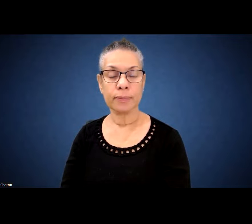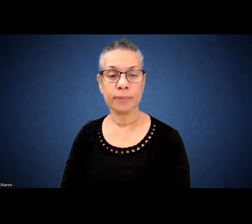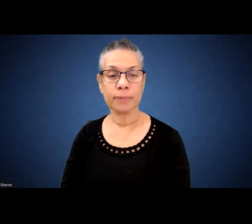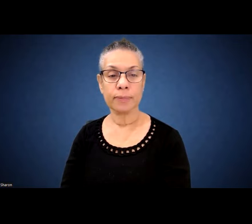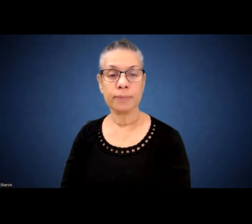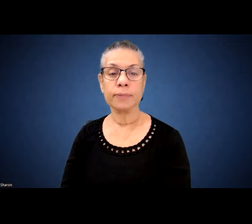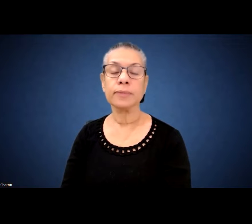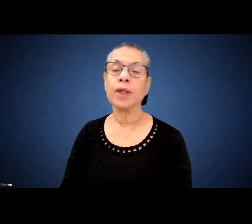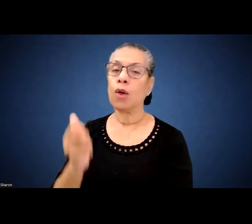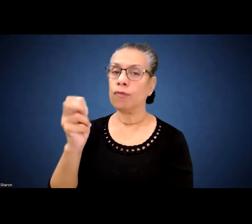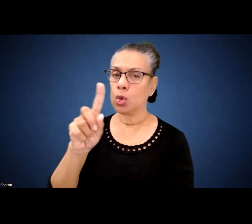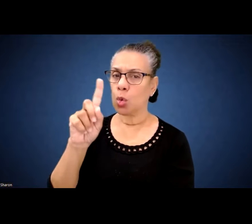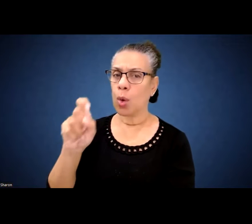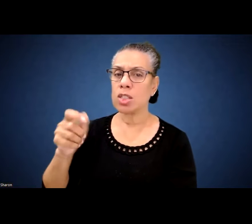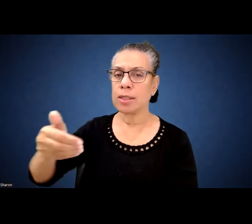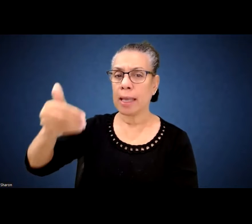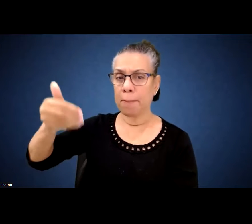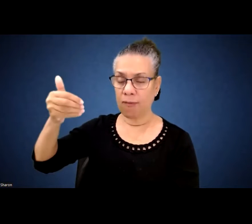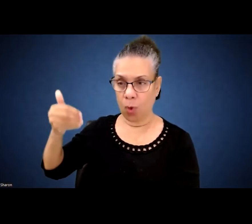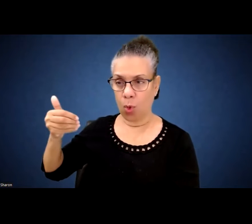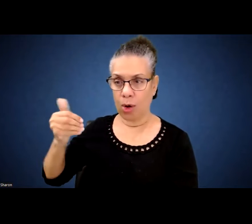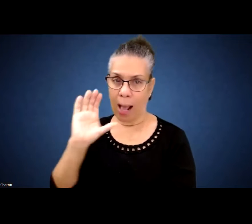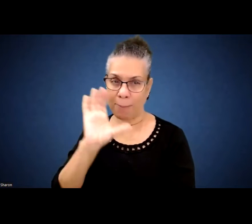Sorry, there were a few that came in early. I'm trying to find.